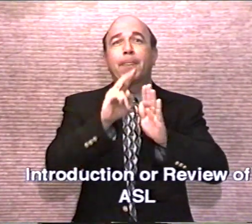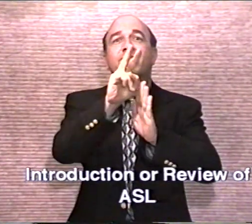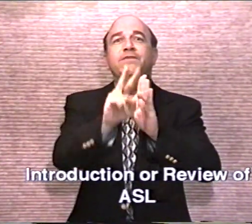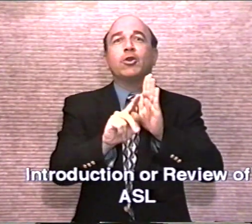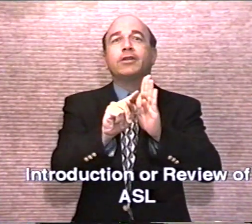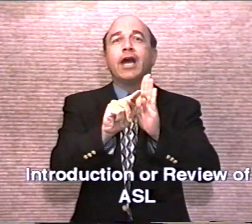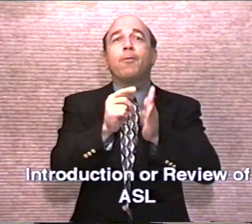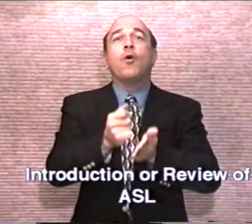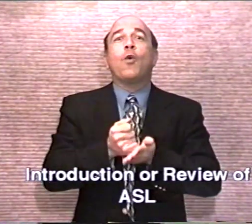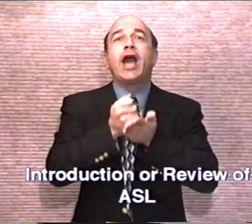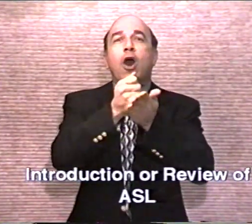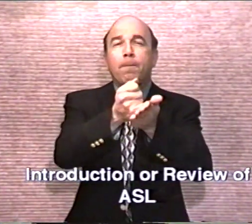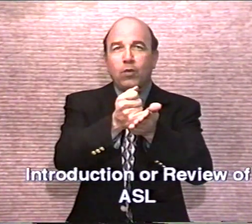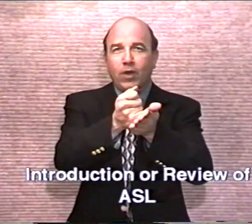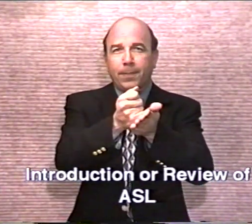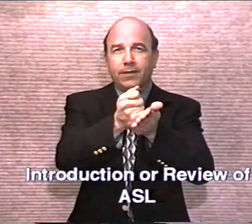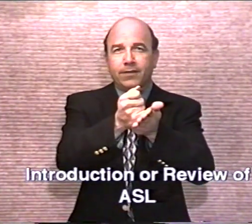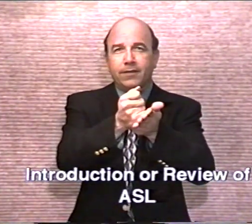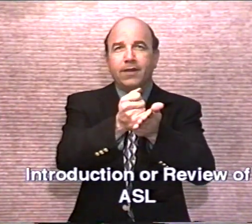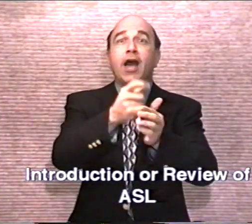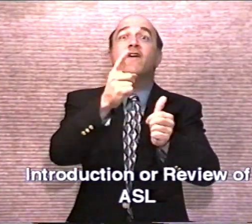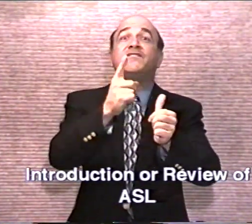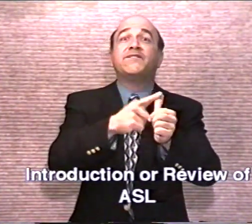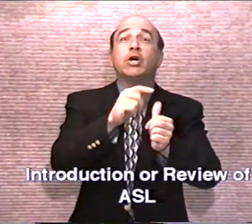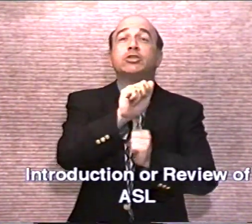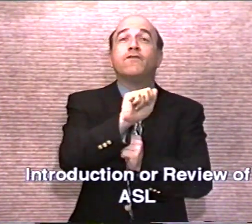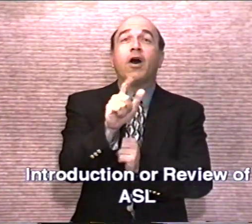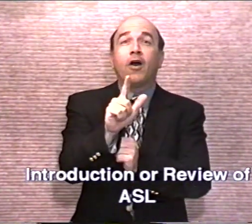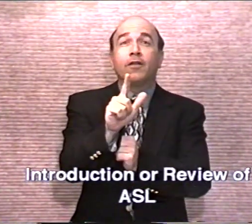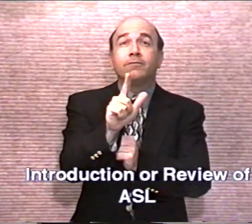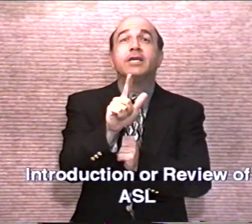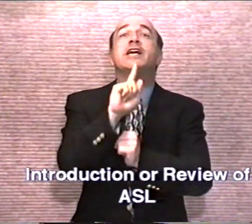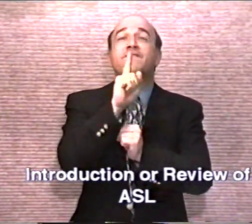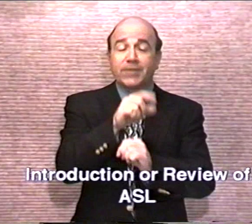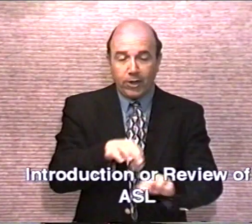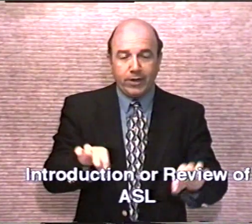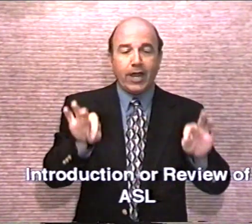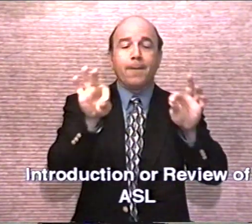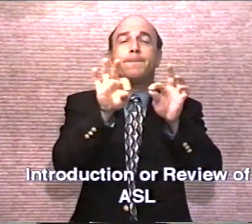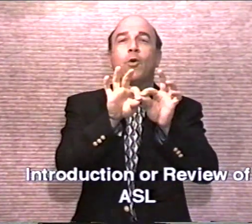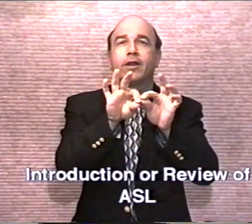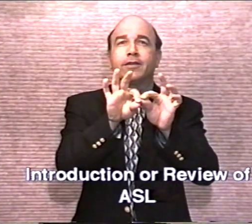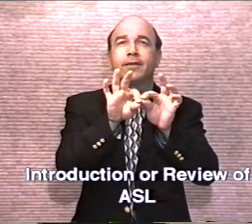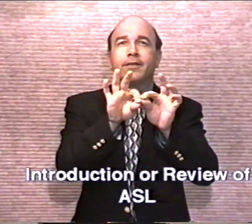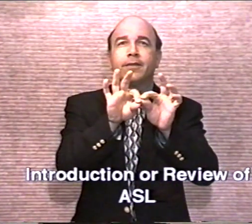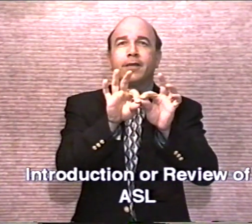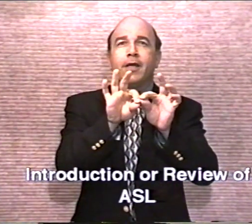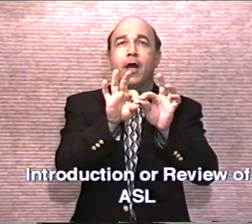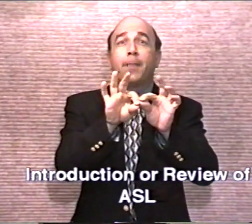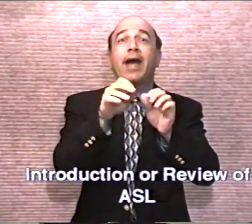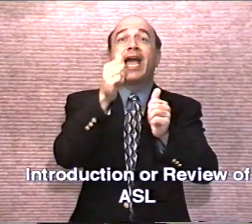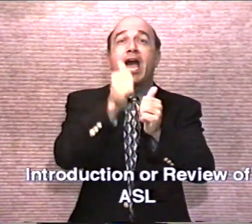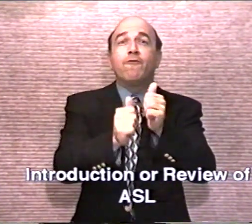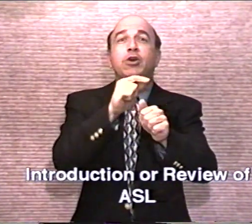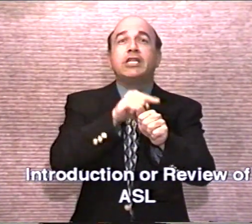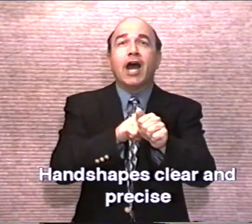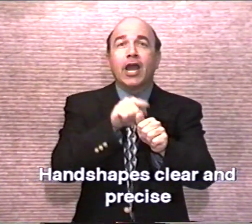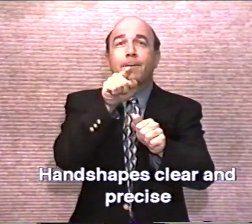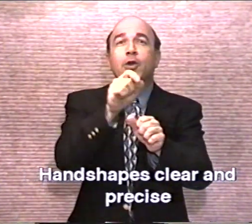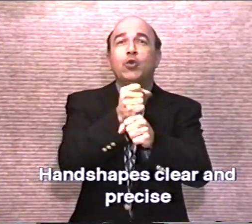the videotape will help you with. First of all, it's very important that every time you